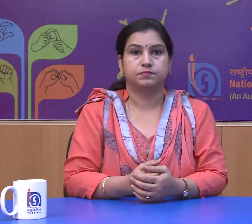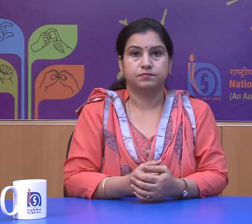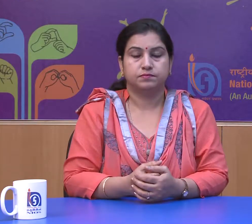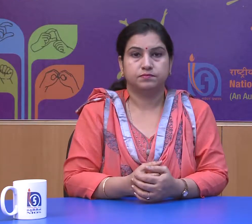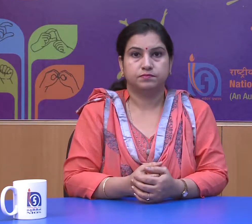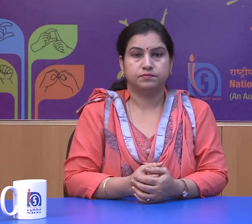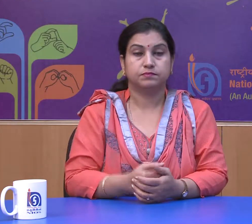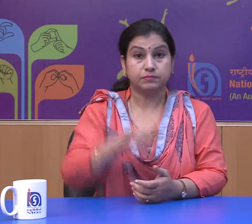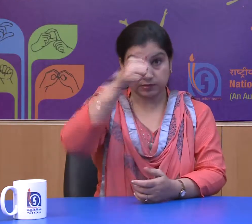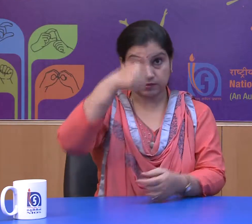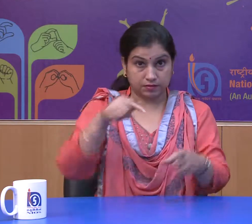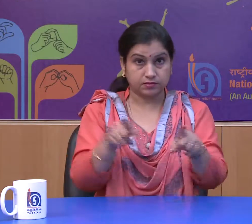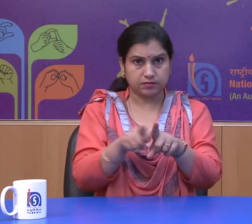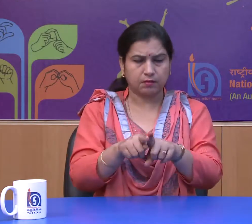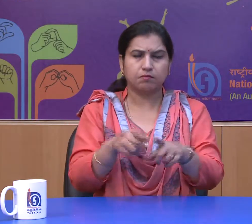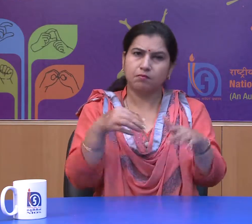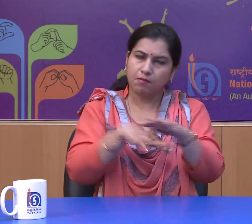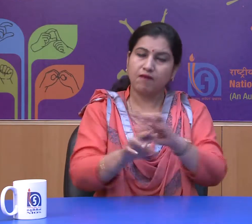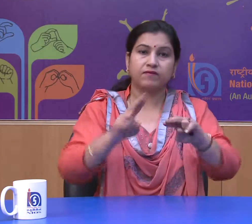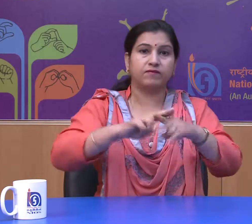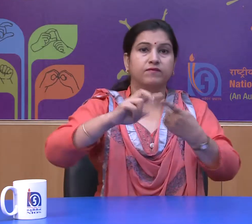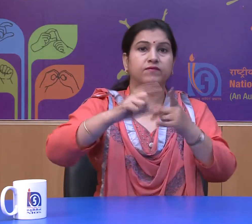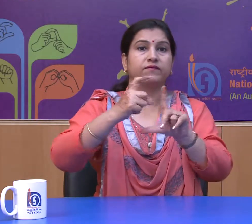In India also there is federal system of government.